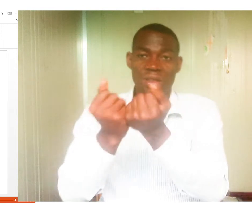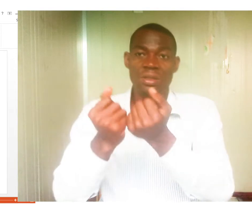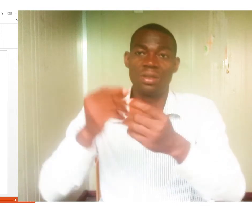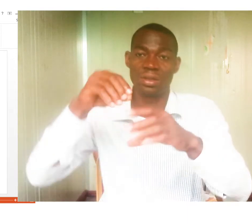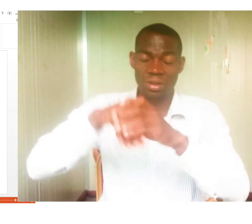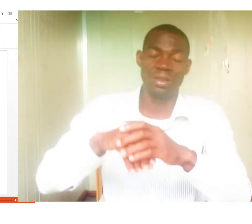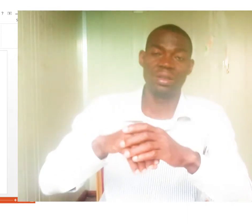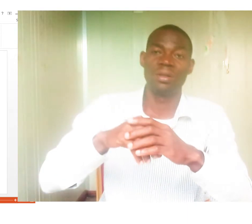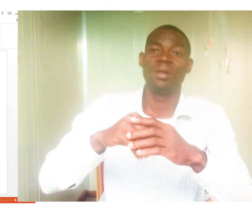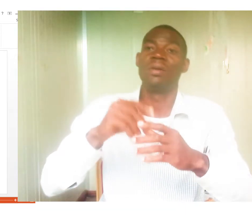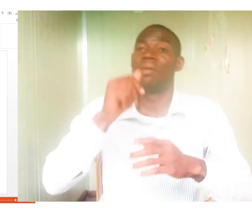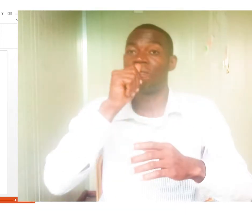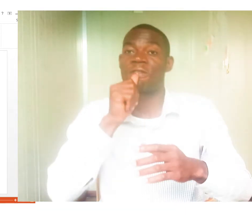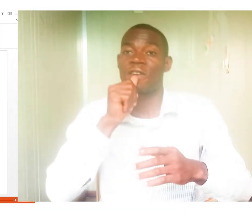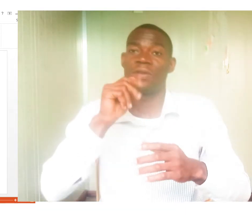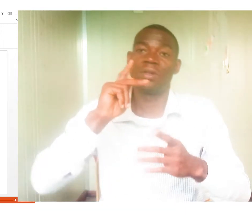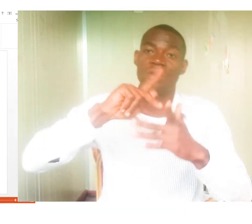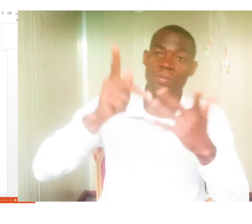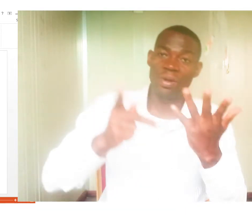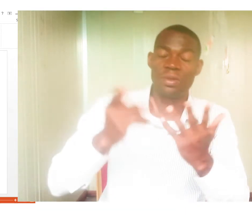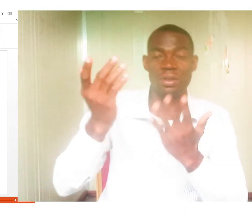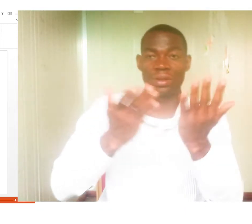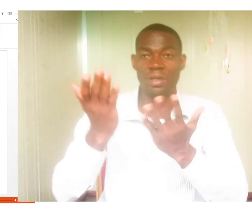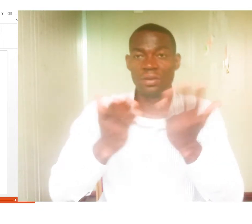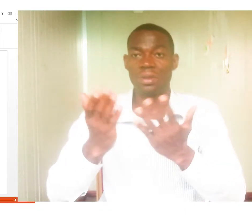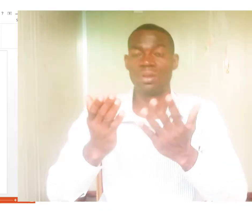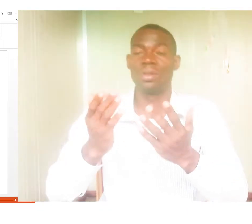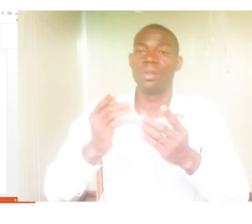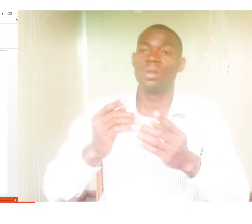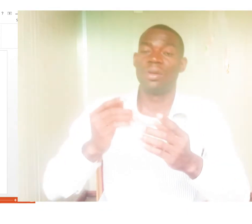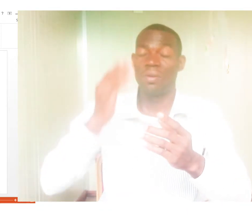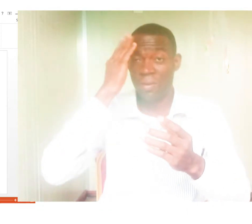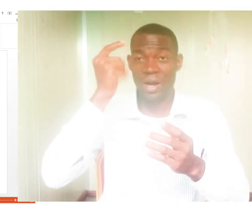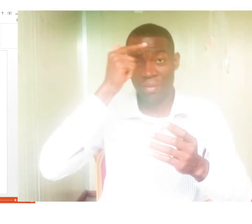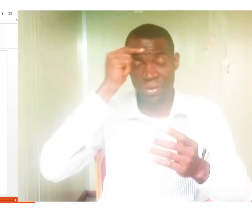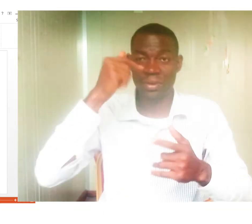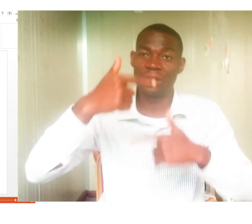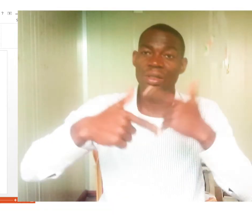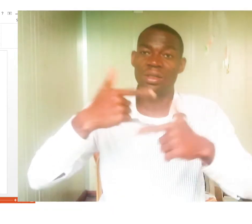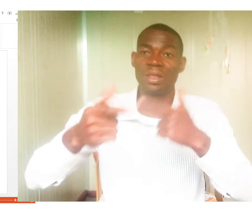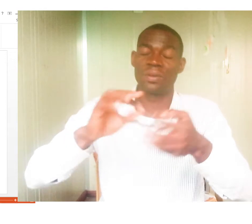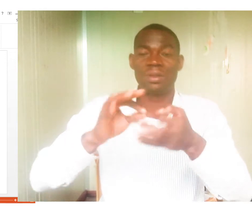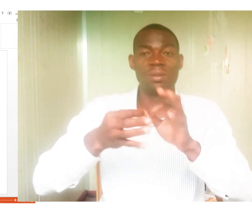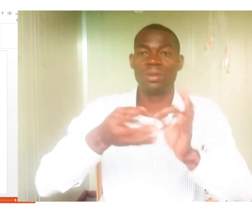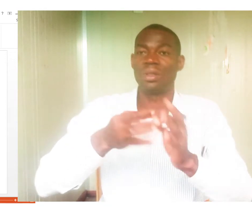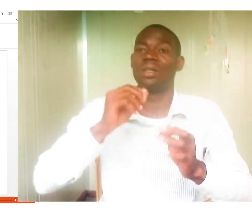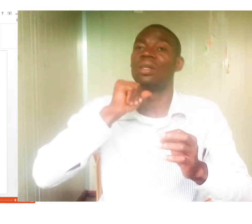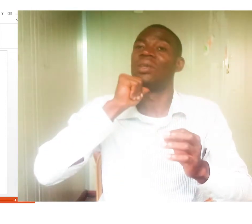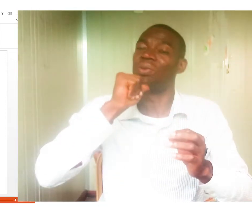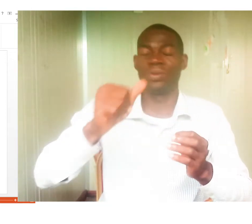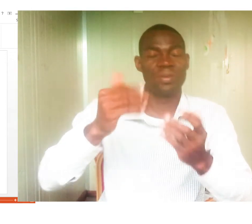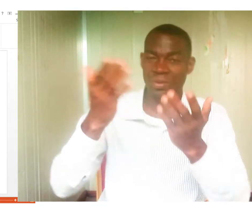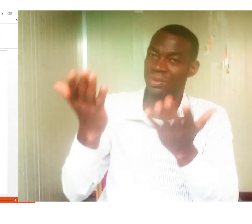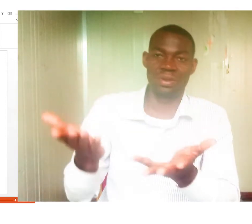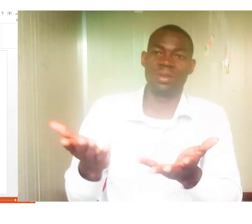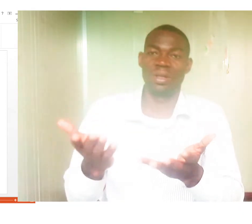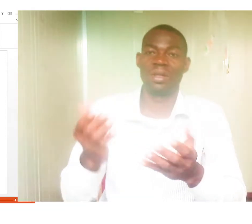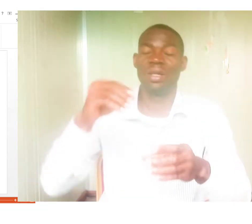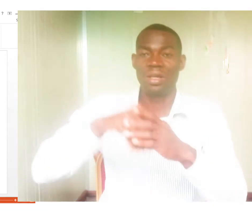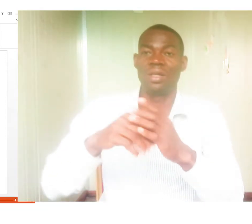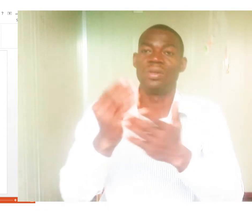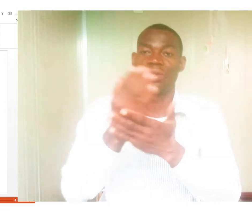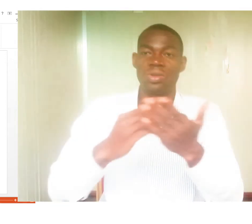since sign language interpreters are not available in some of the